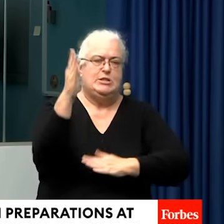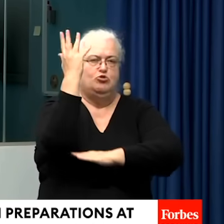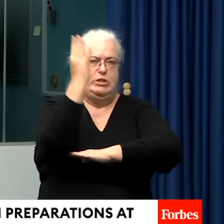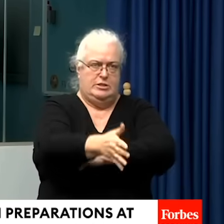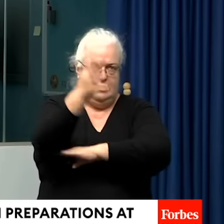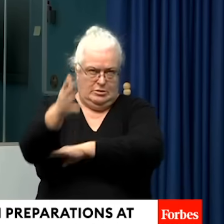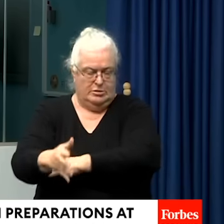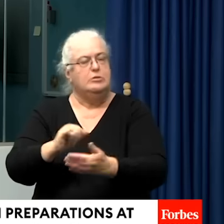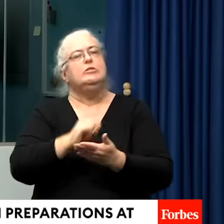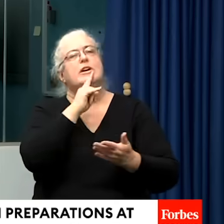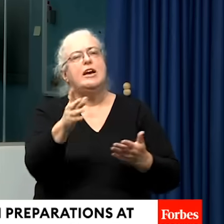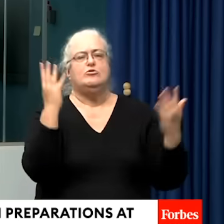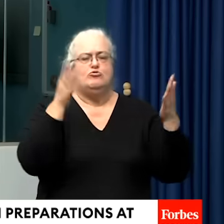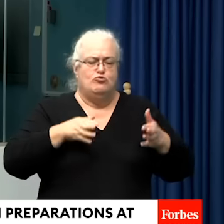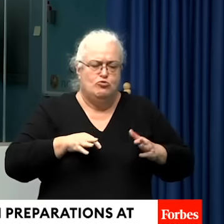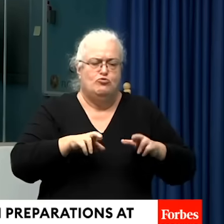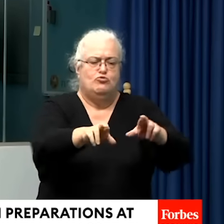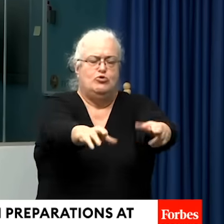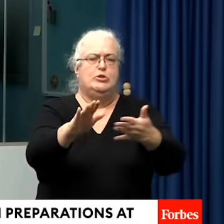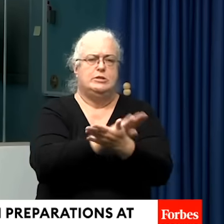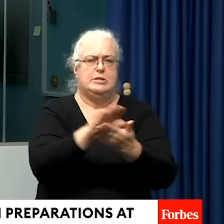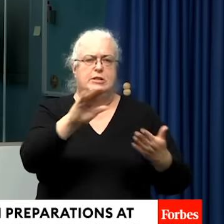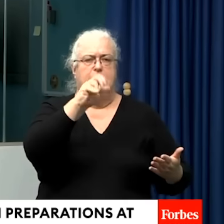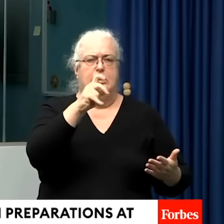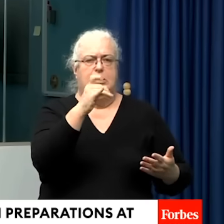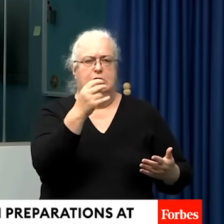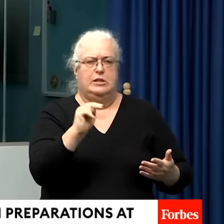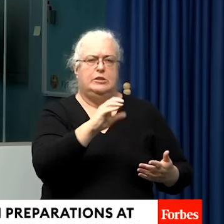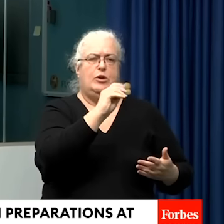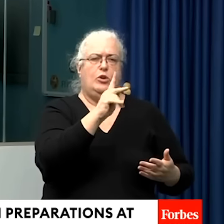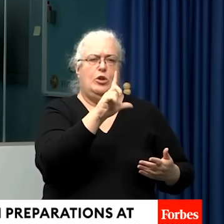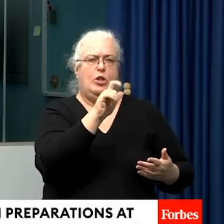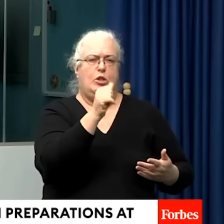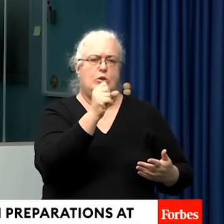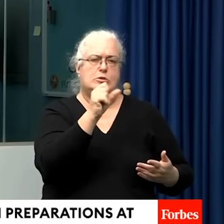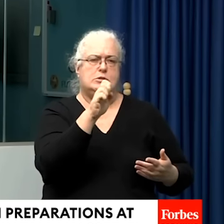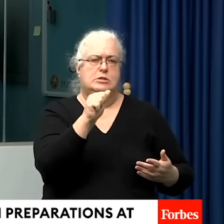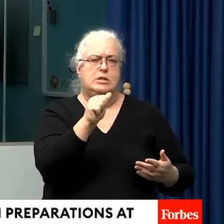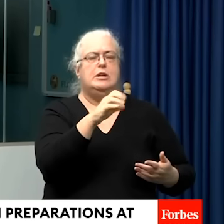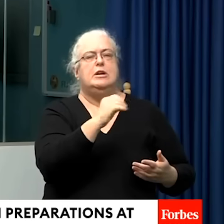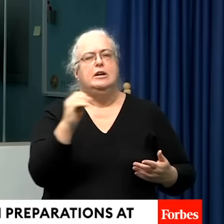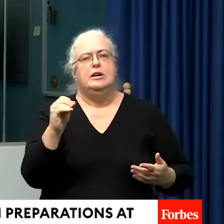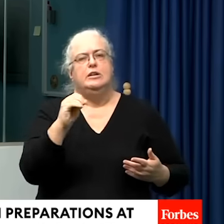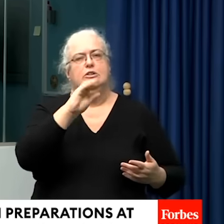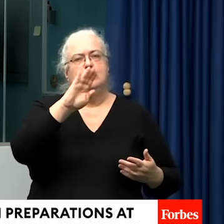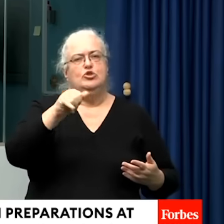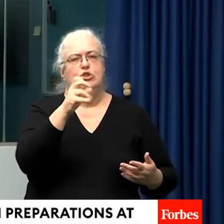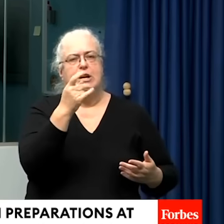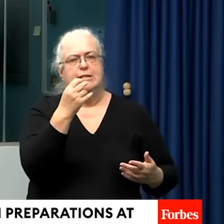in addition to clearing roads in Okaloosa, Jackson, and Leon counties, and will continue clearing roads throughout the